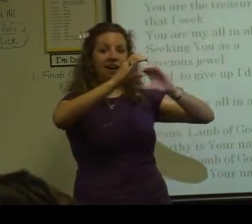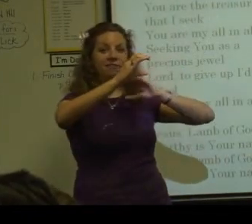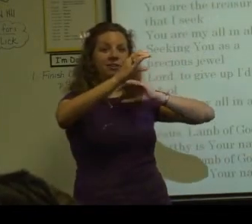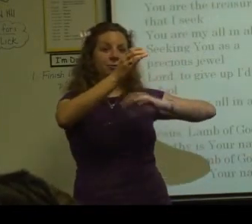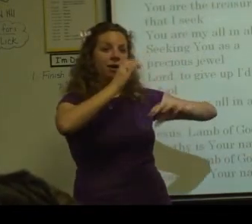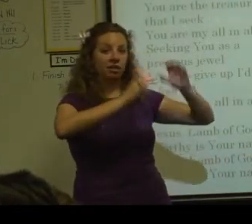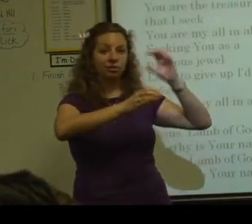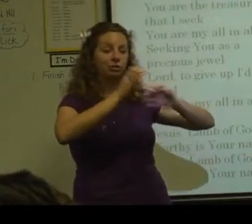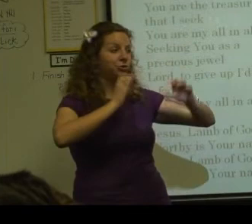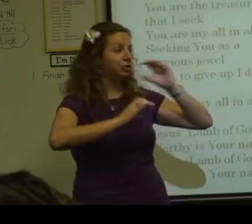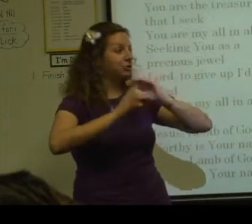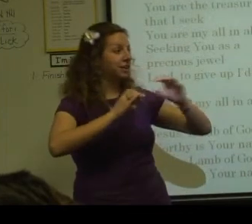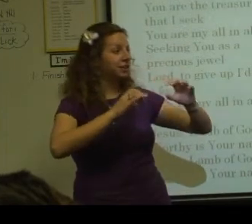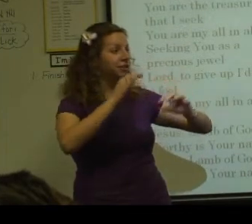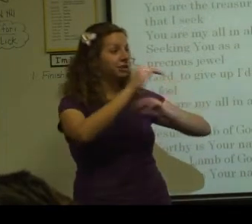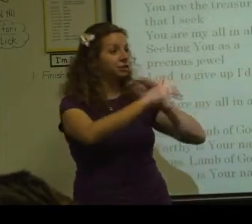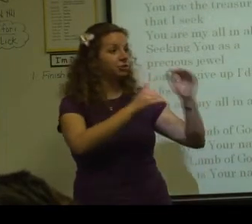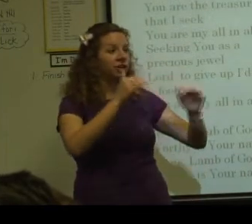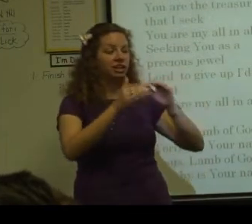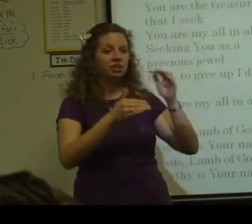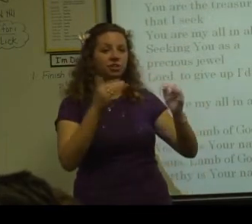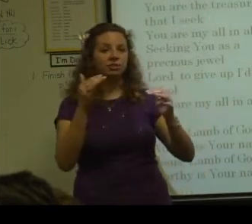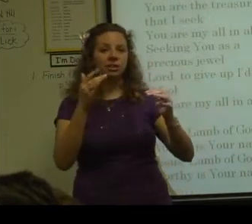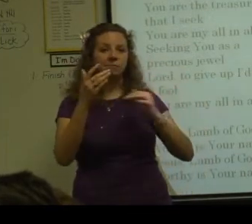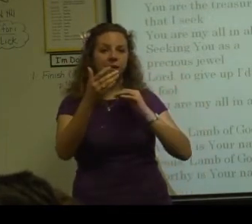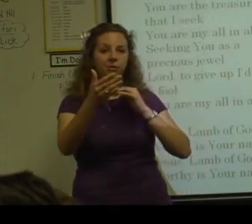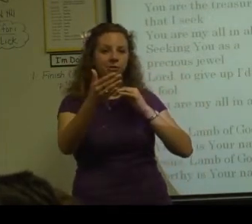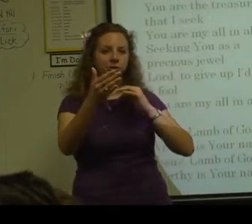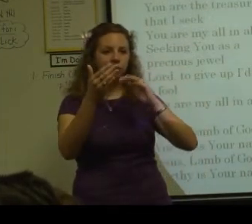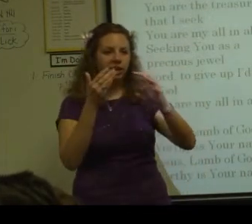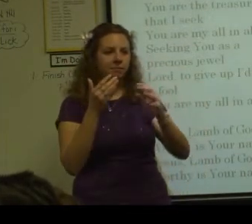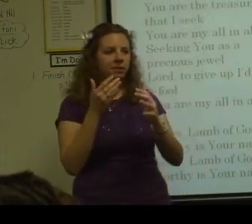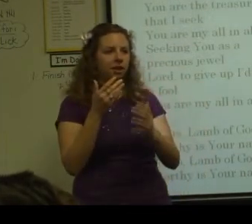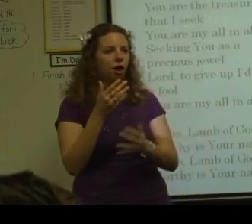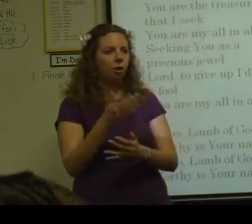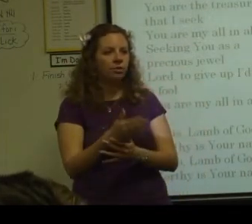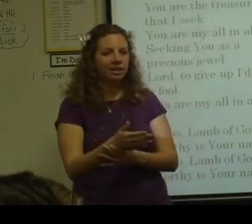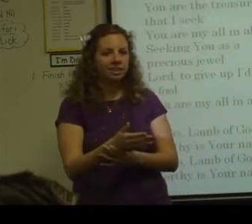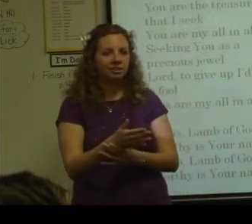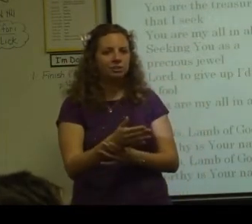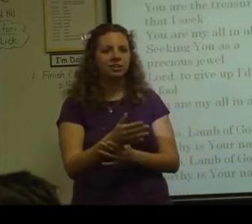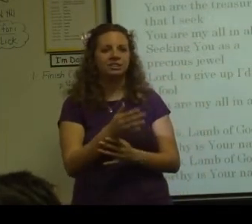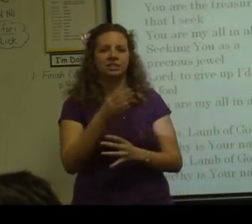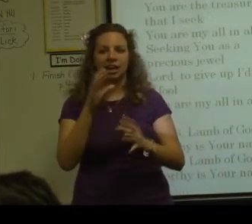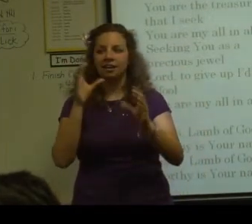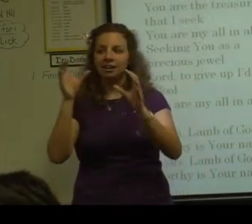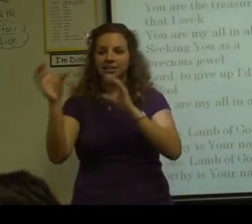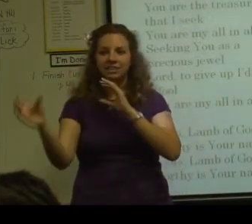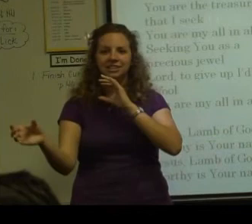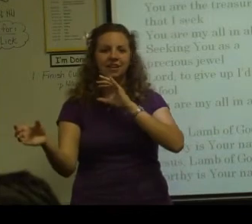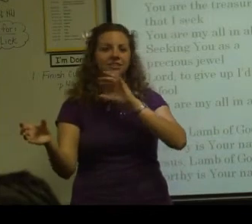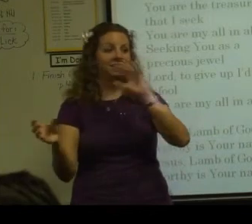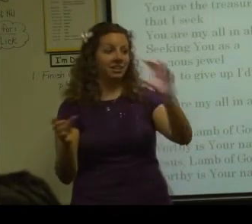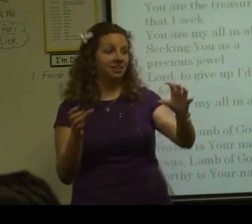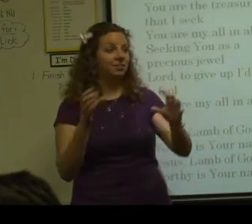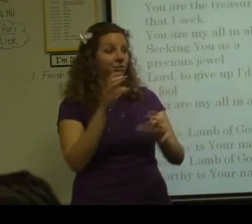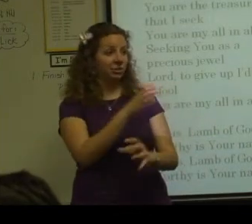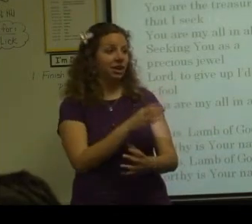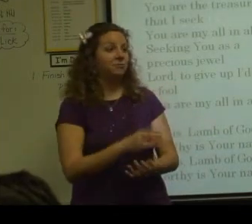have what other students are doing, and you guys can look at each other's and be able to look at it and be like, oh, that's how they translate that. This is how they did it. So that would